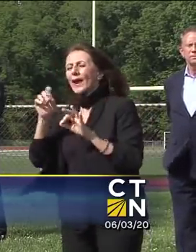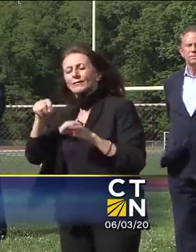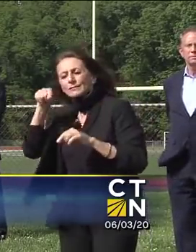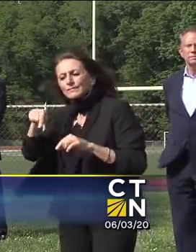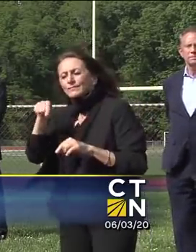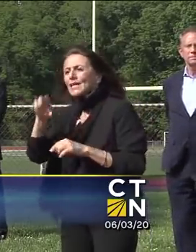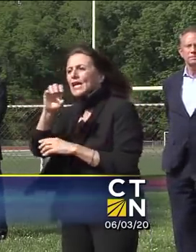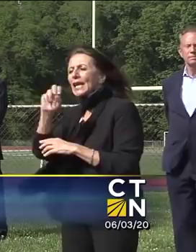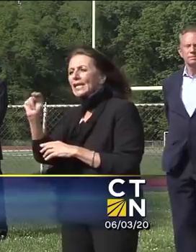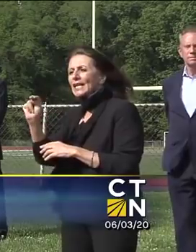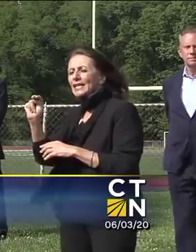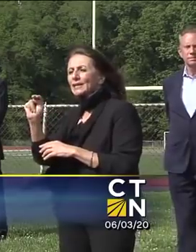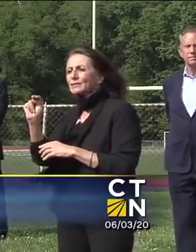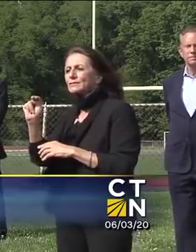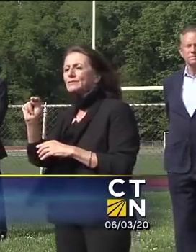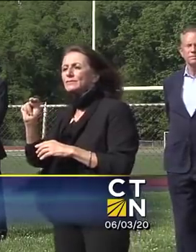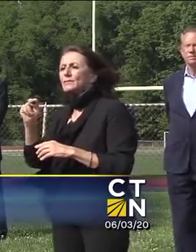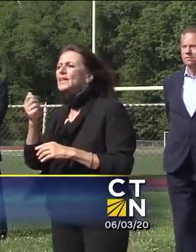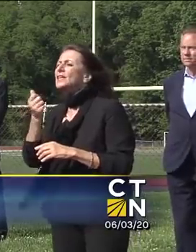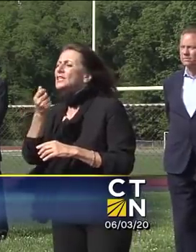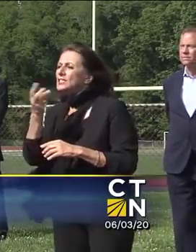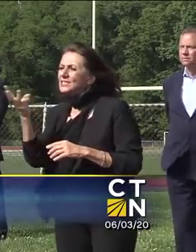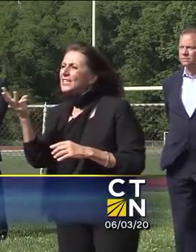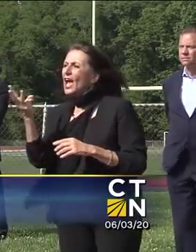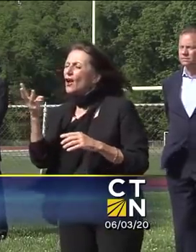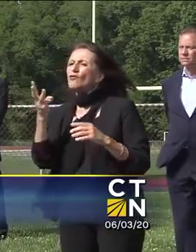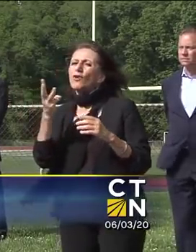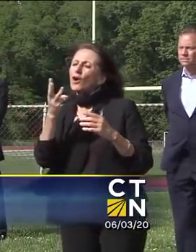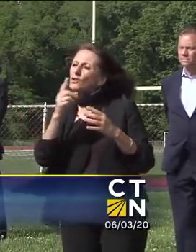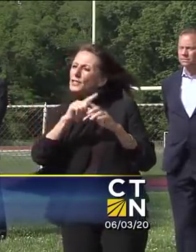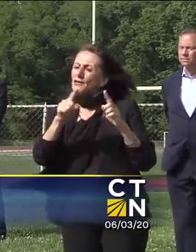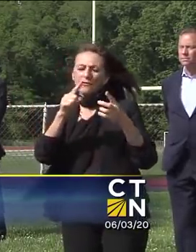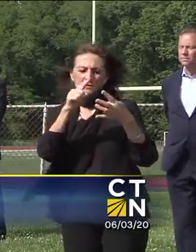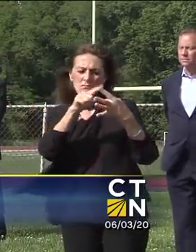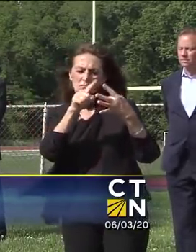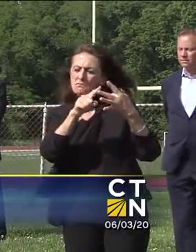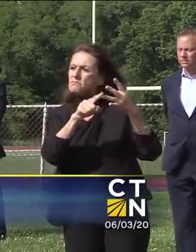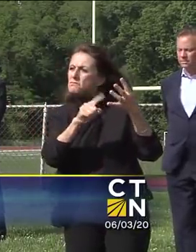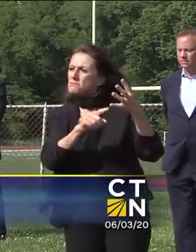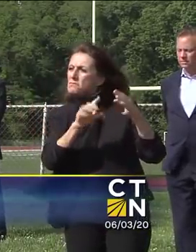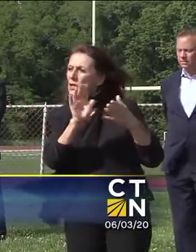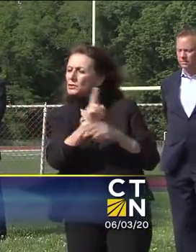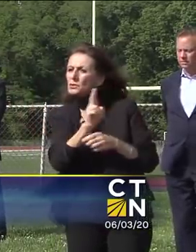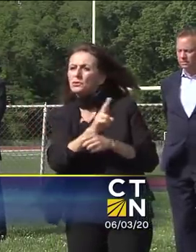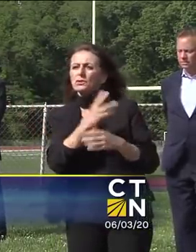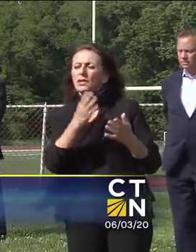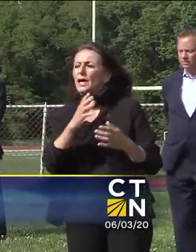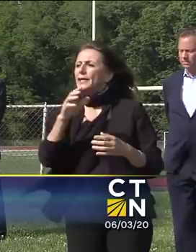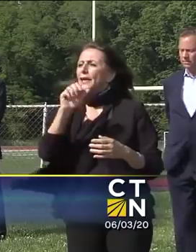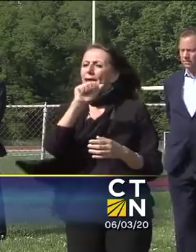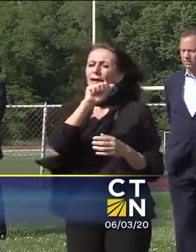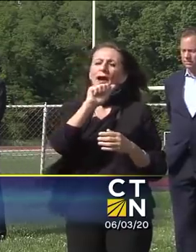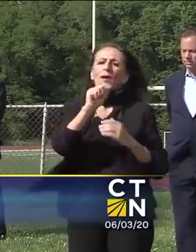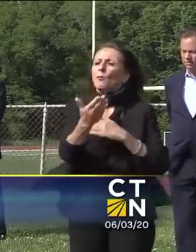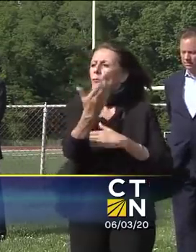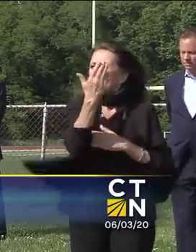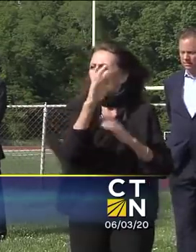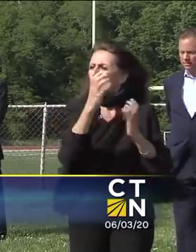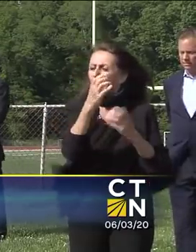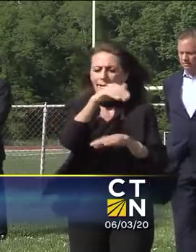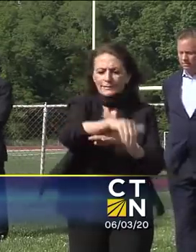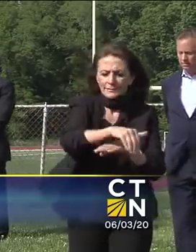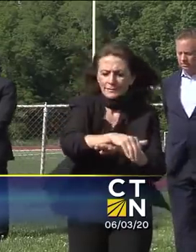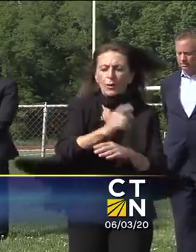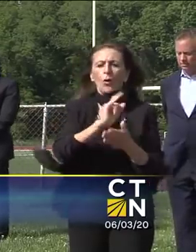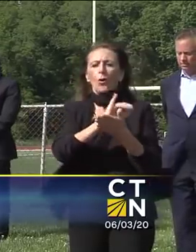Connecticut. And there are several options out there that are being discussed, options such as AM and PM, week on,